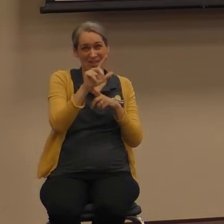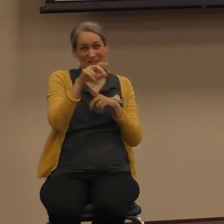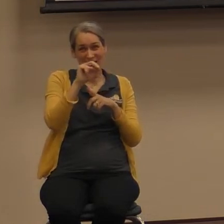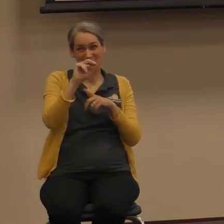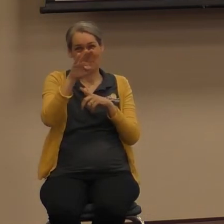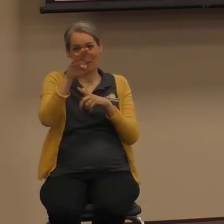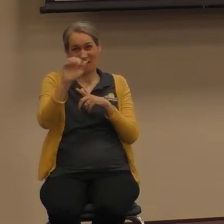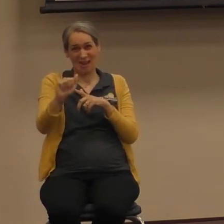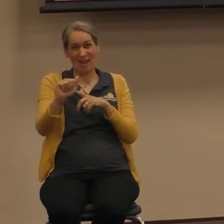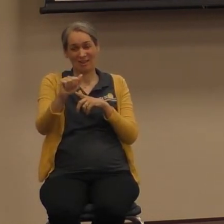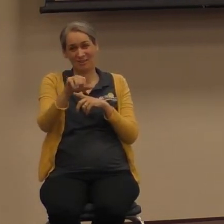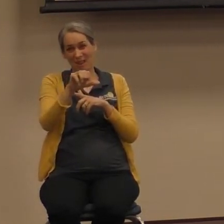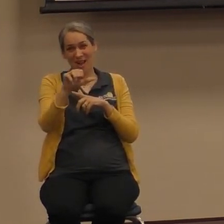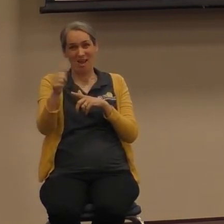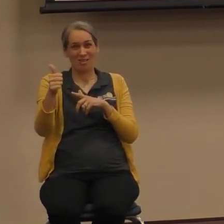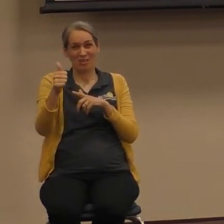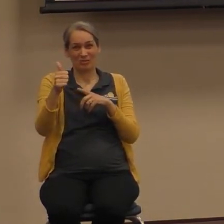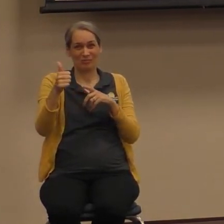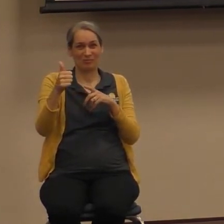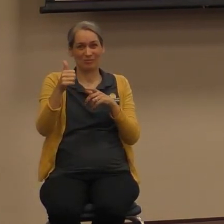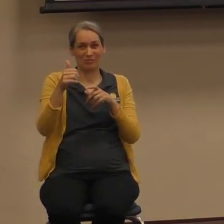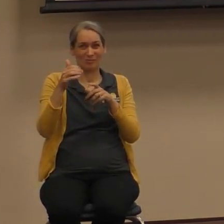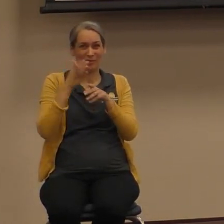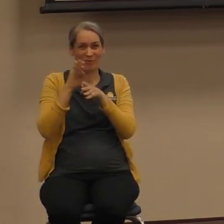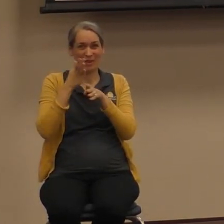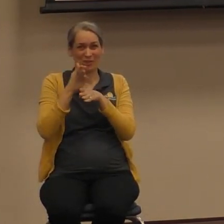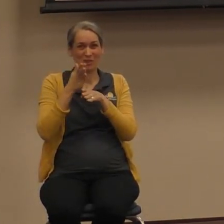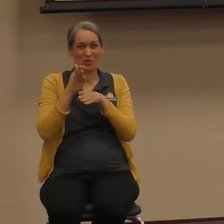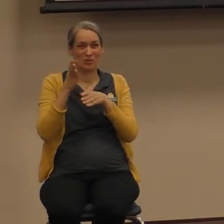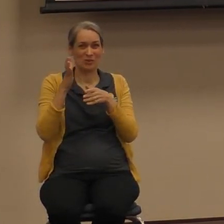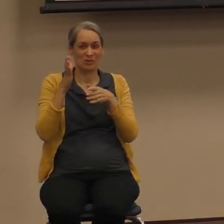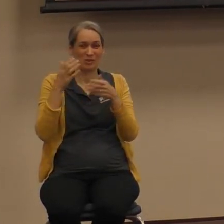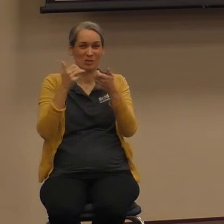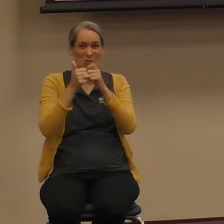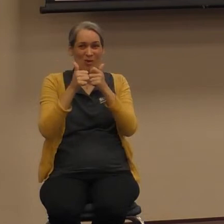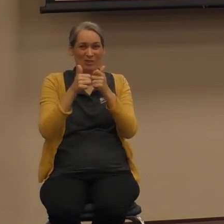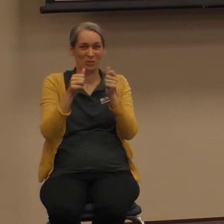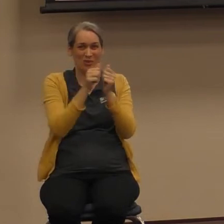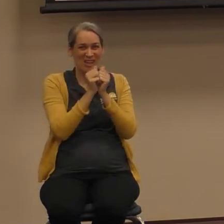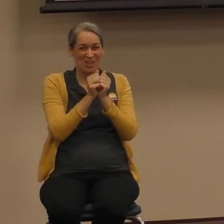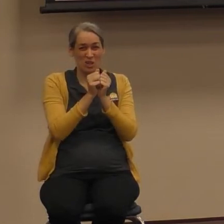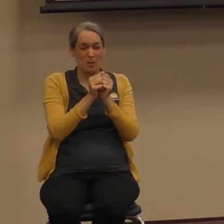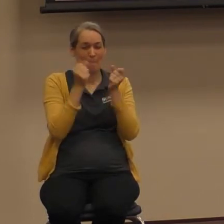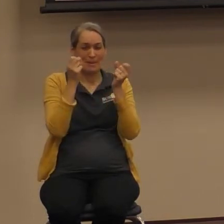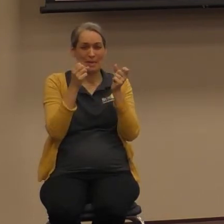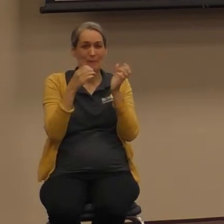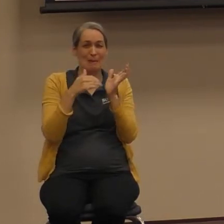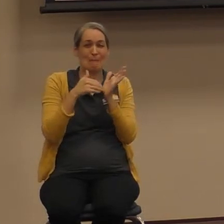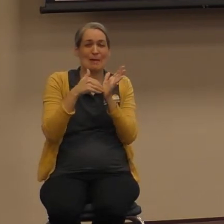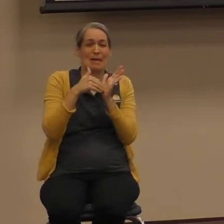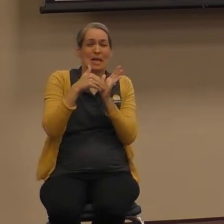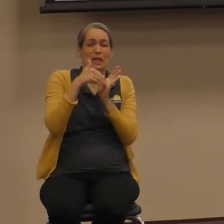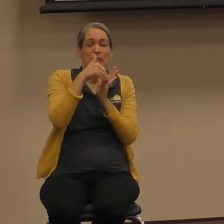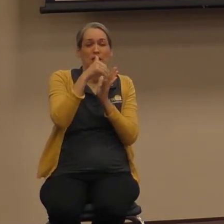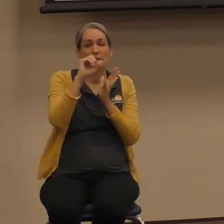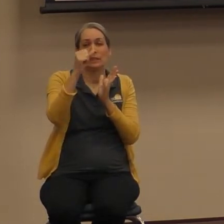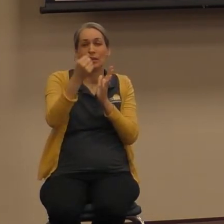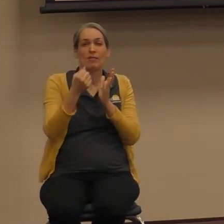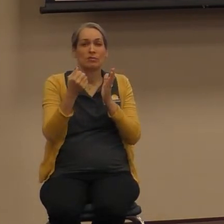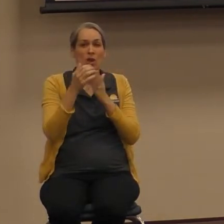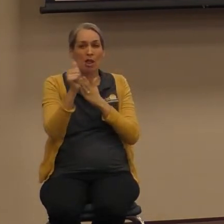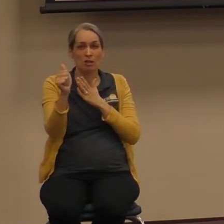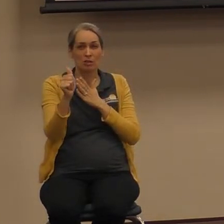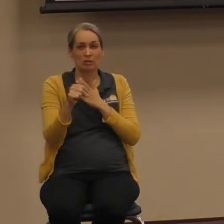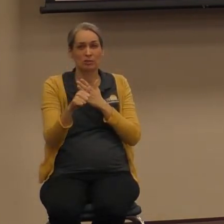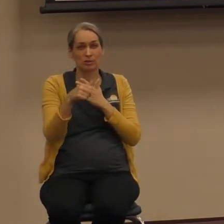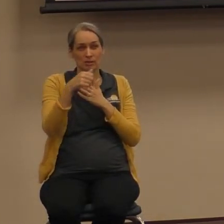It is also more than the combined revenues of ABC, CBS, and NBC. This is multi-billion-dollar industry. Hollywood produces around 400 feature films a